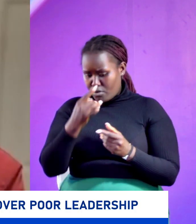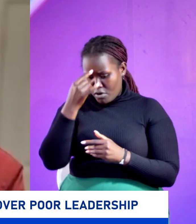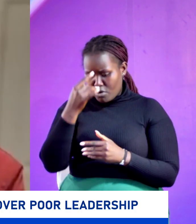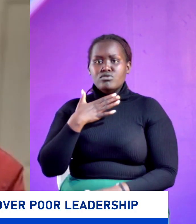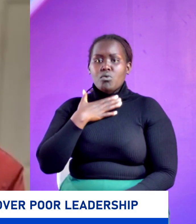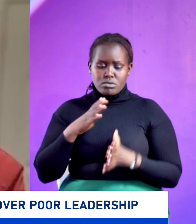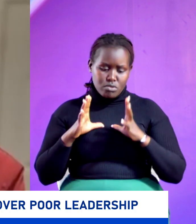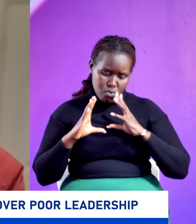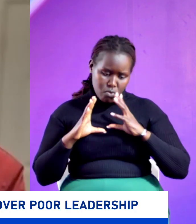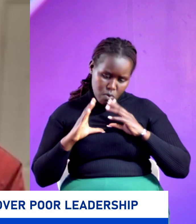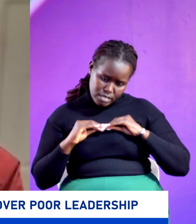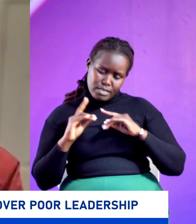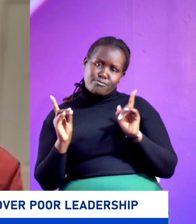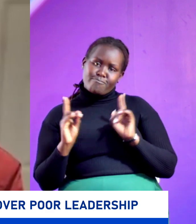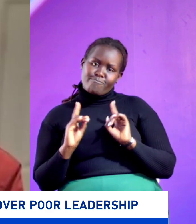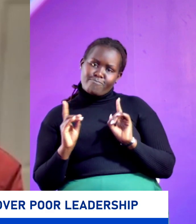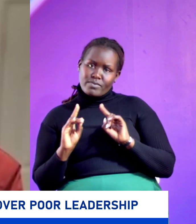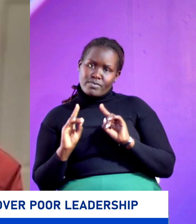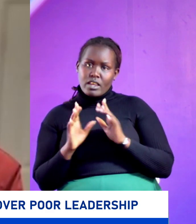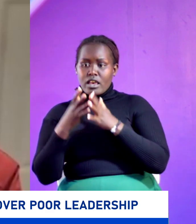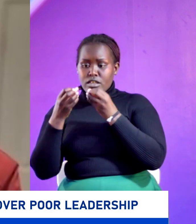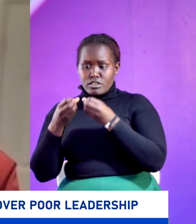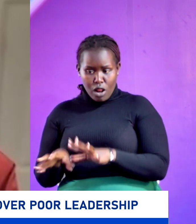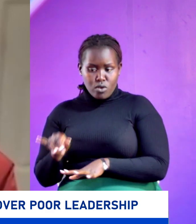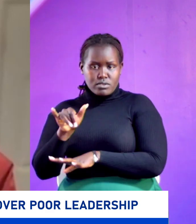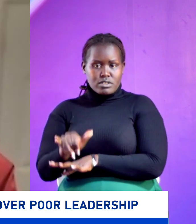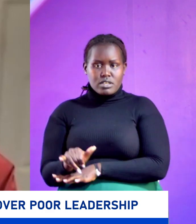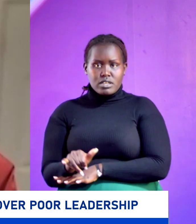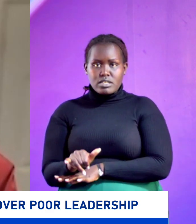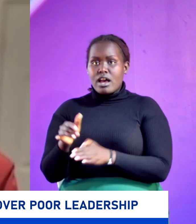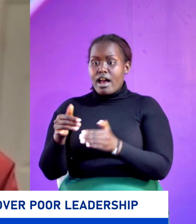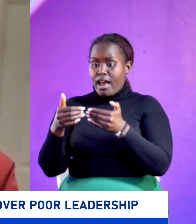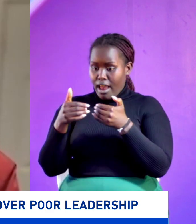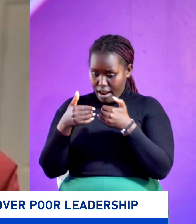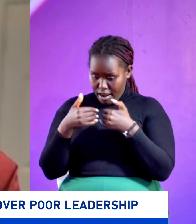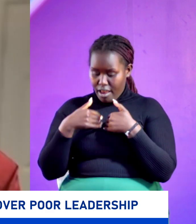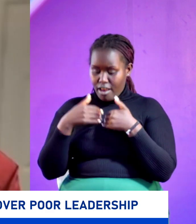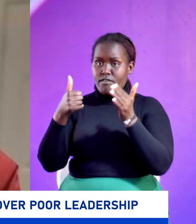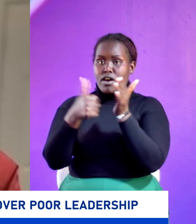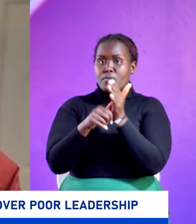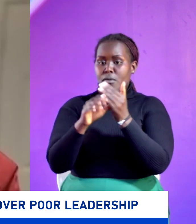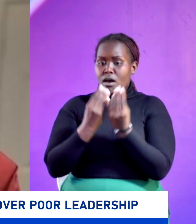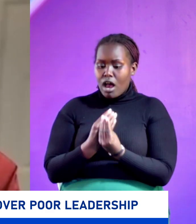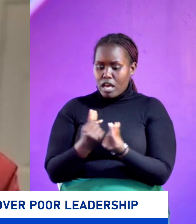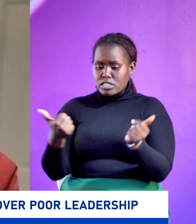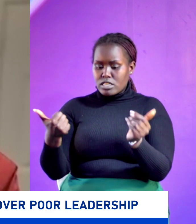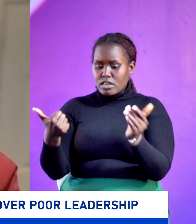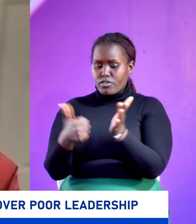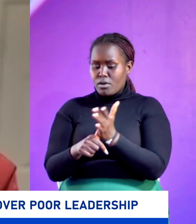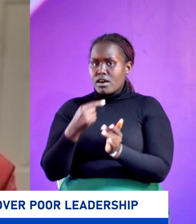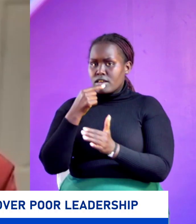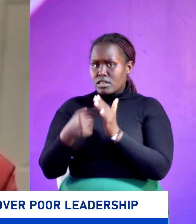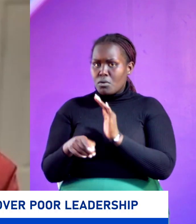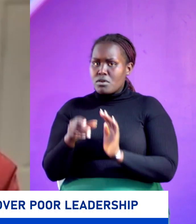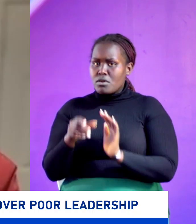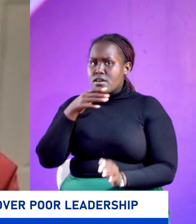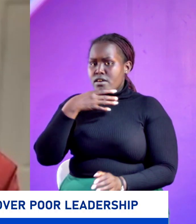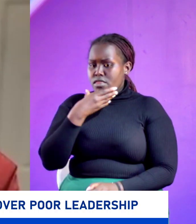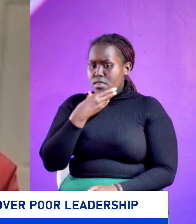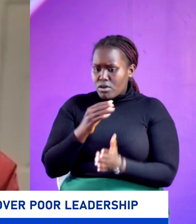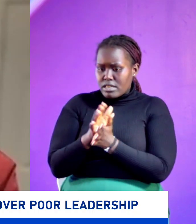to accept that he has lost it and there is a problem, and address the problem instead of saying the boys and girls are being